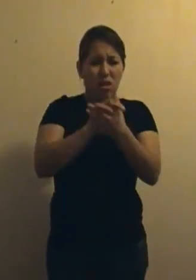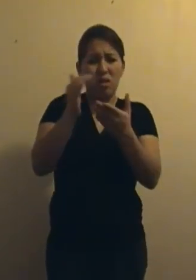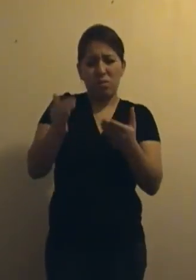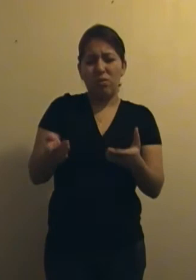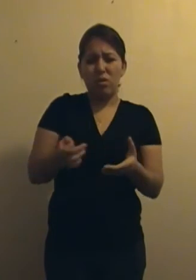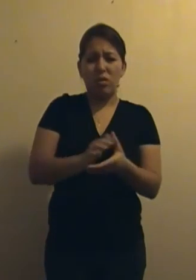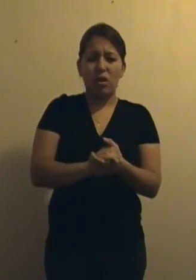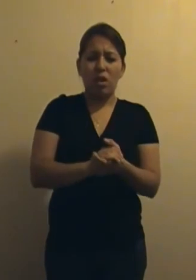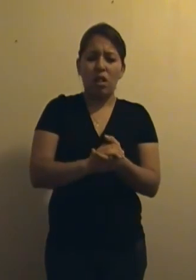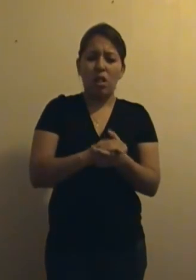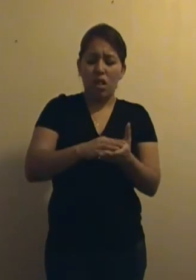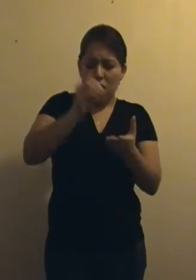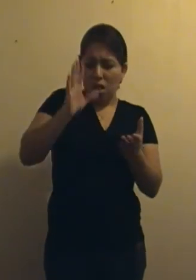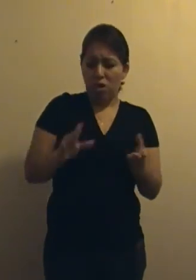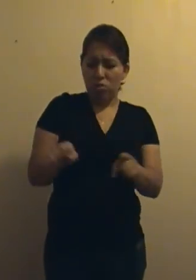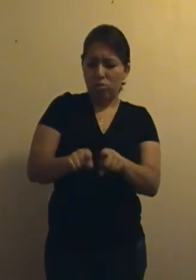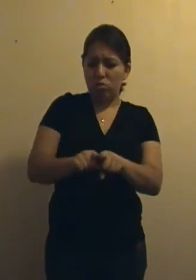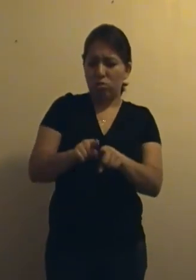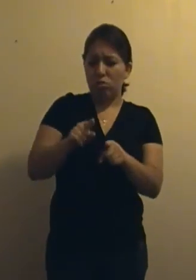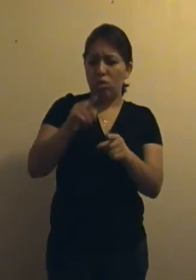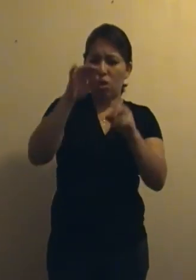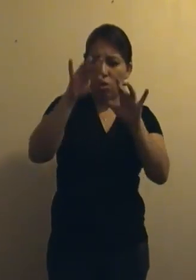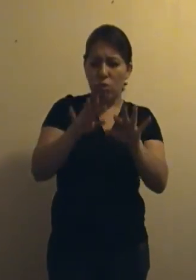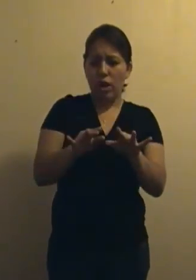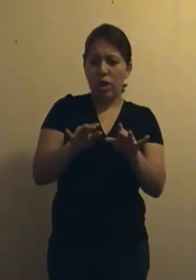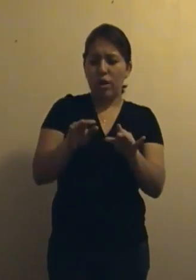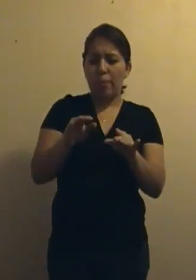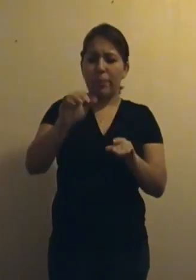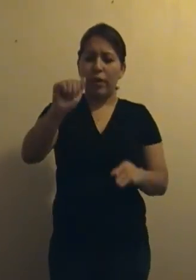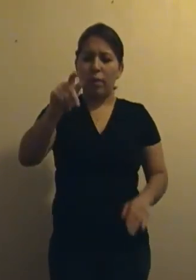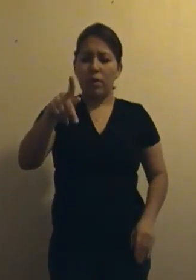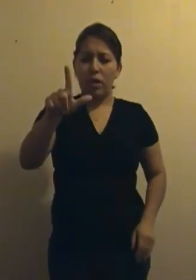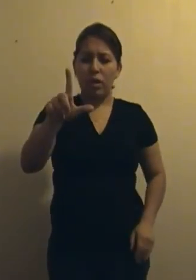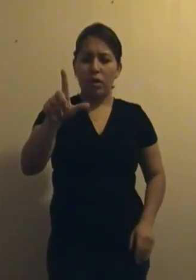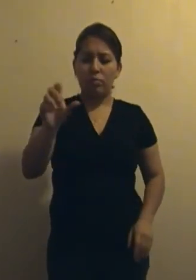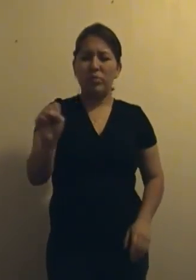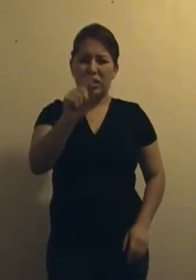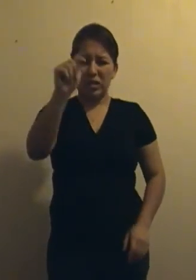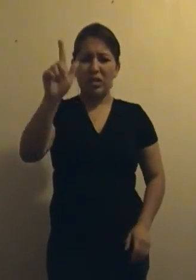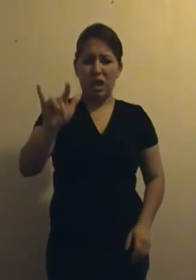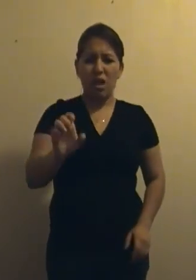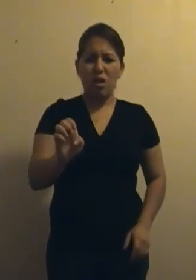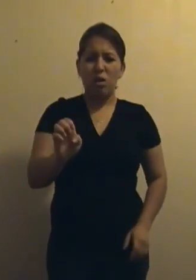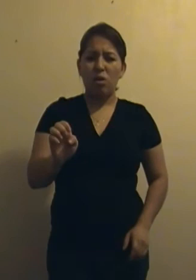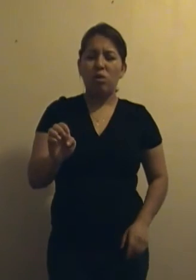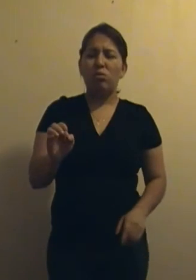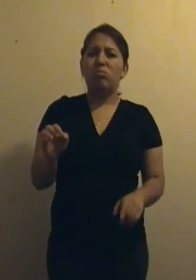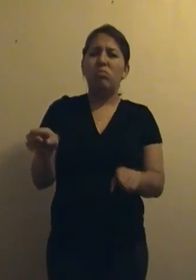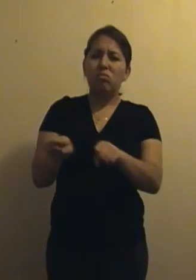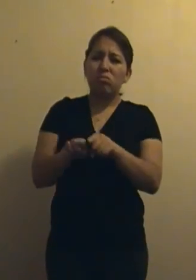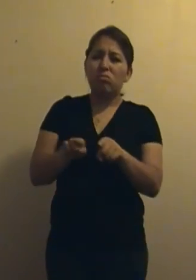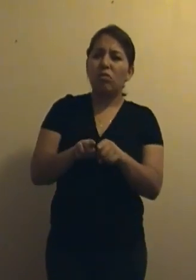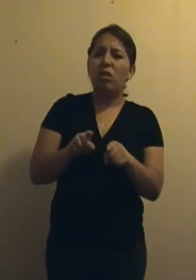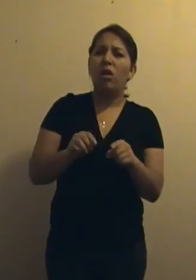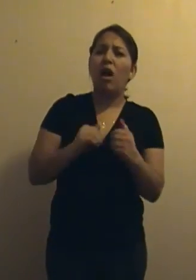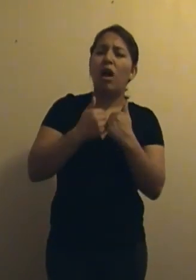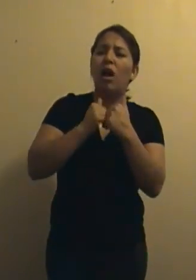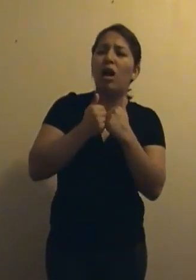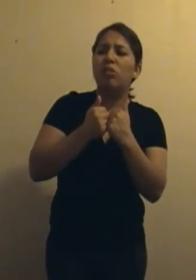about writing the psychology paper, APA style, and how to put the paper together, write an abstract,